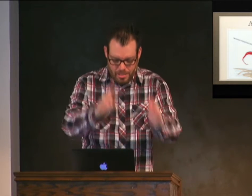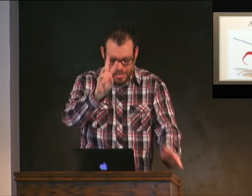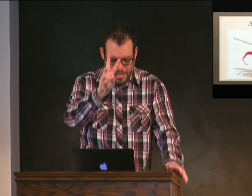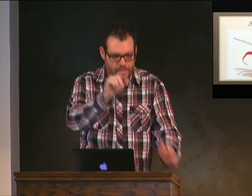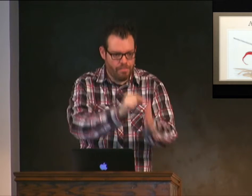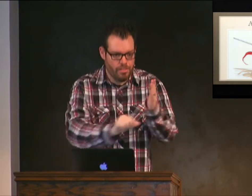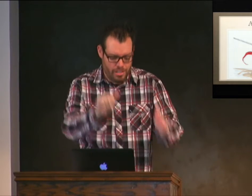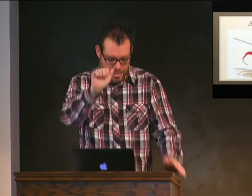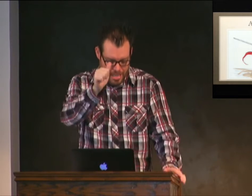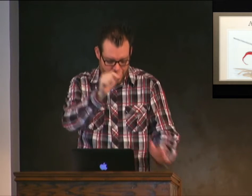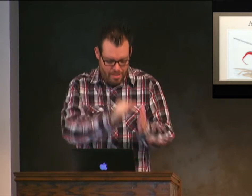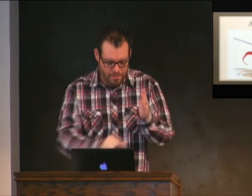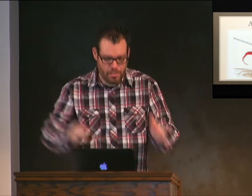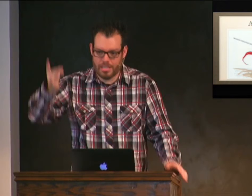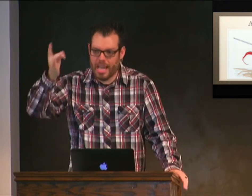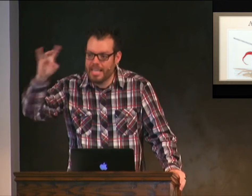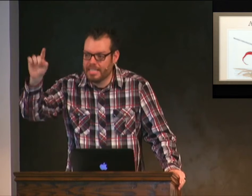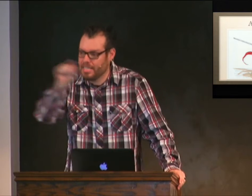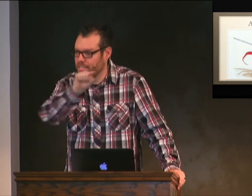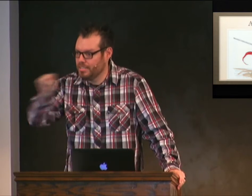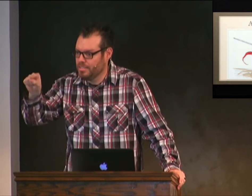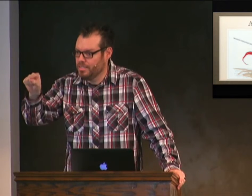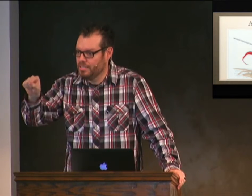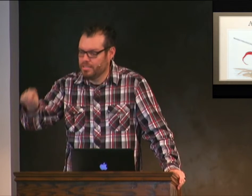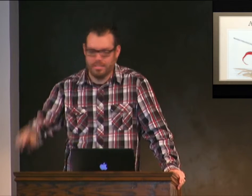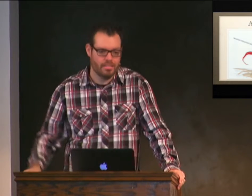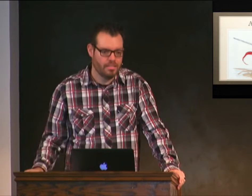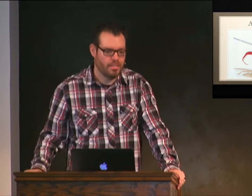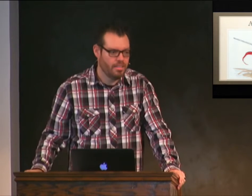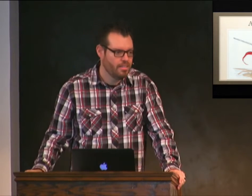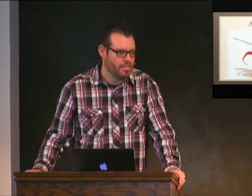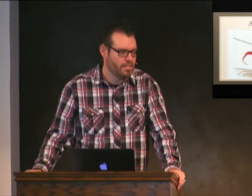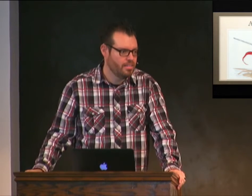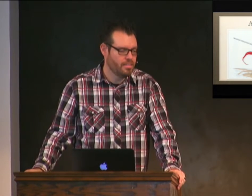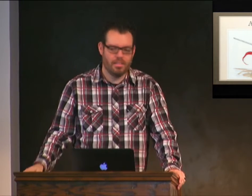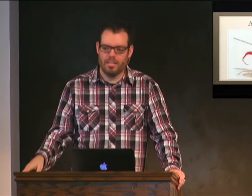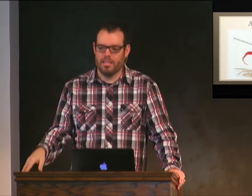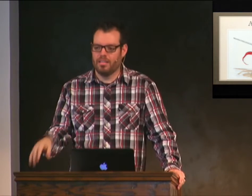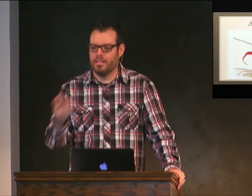Ephesians chapter 6, verse 10, verse 18.